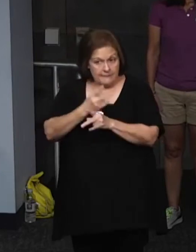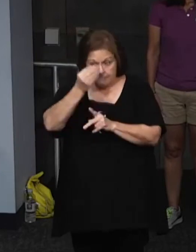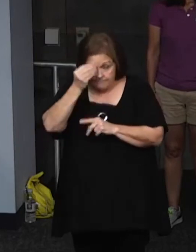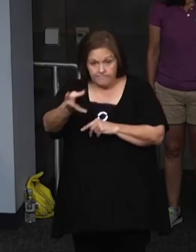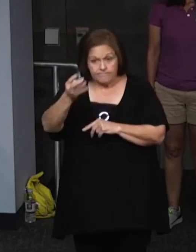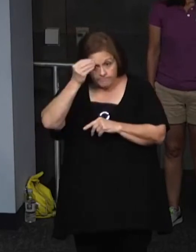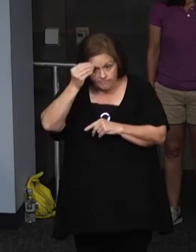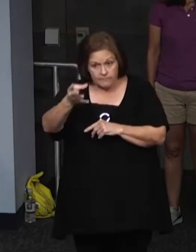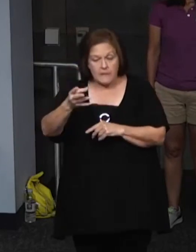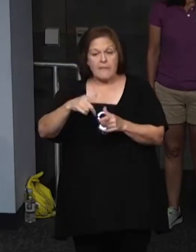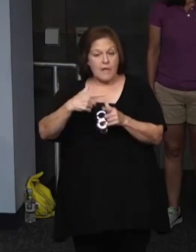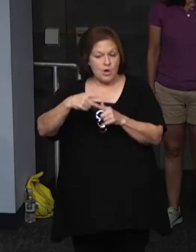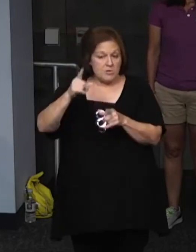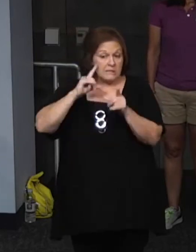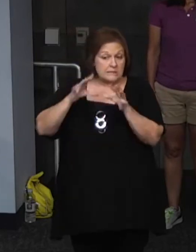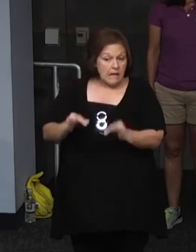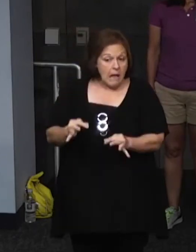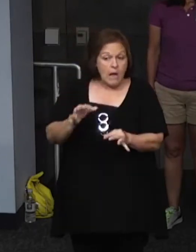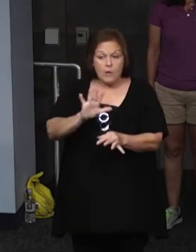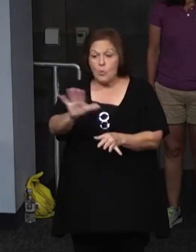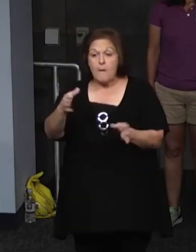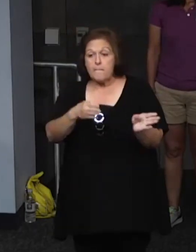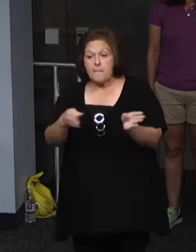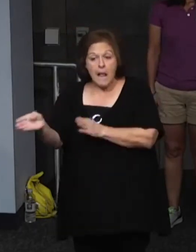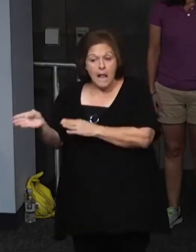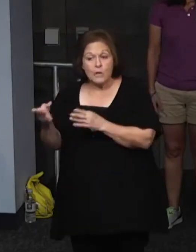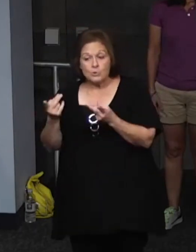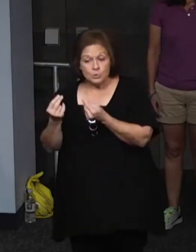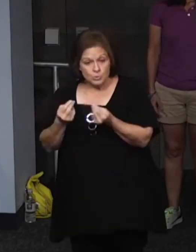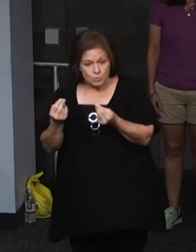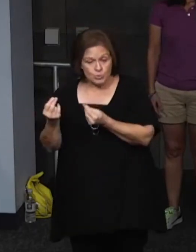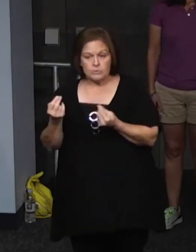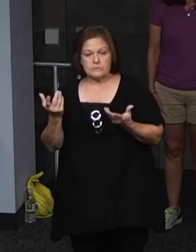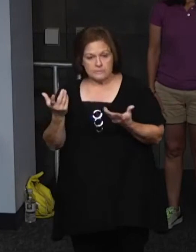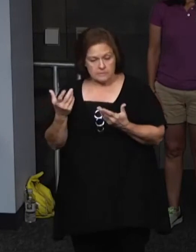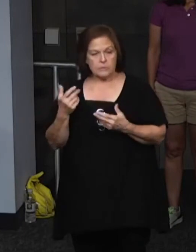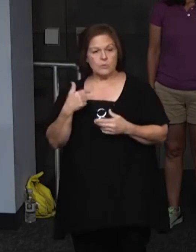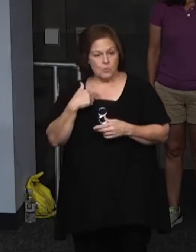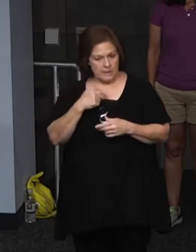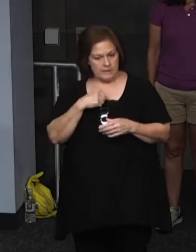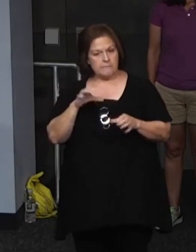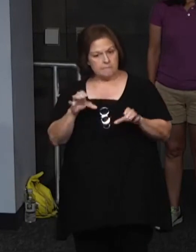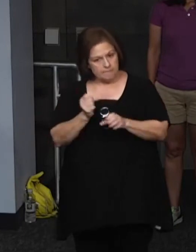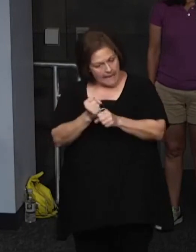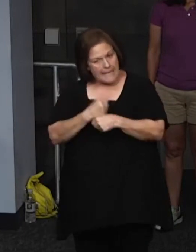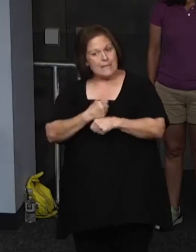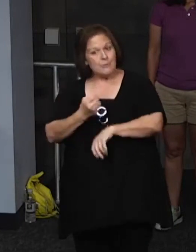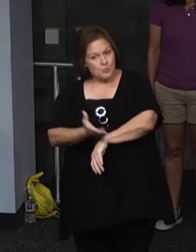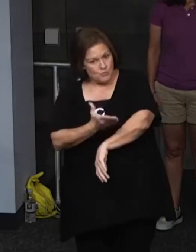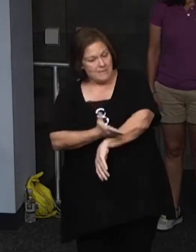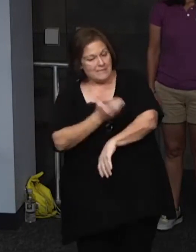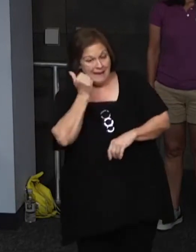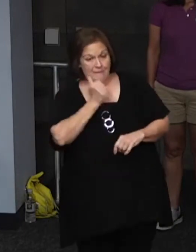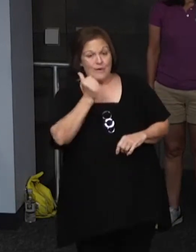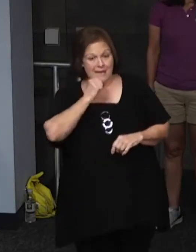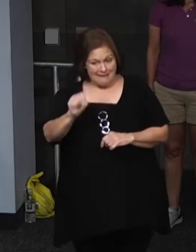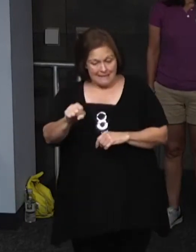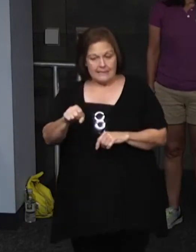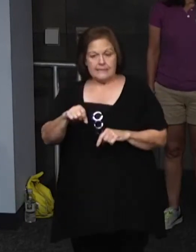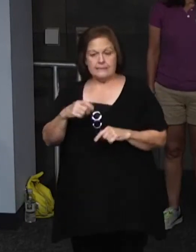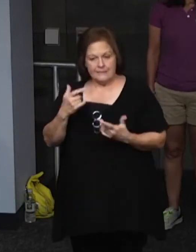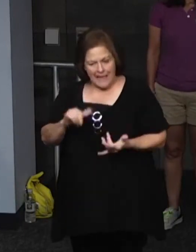need to make your own decisions. And we do make advances every day, but this is the